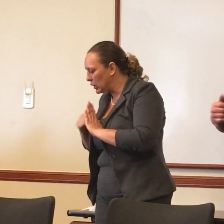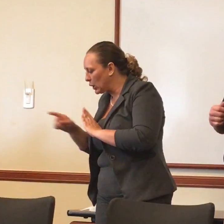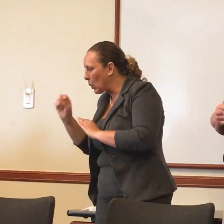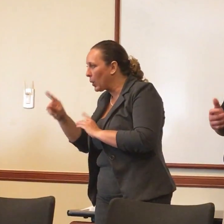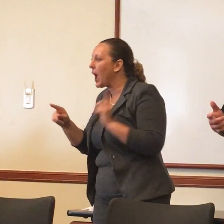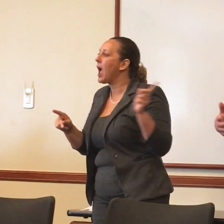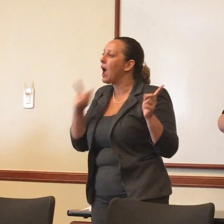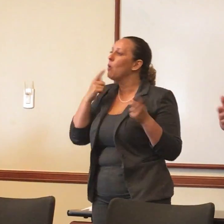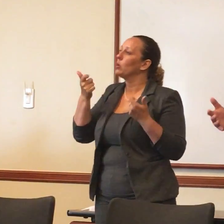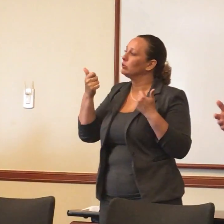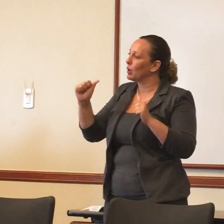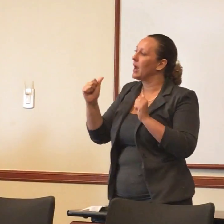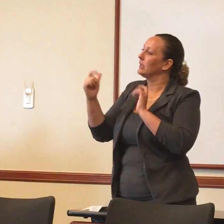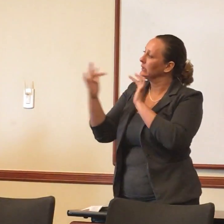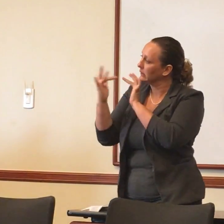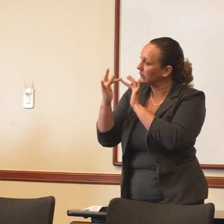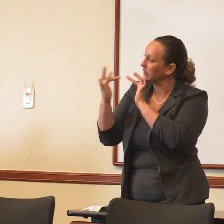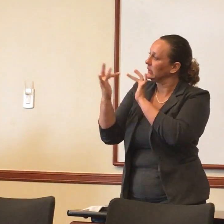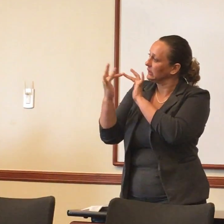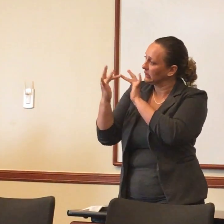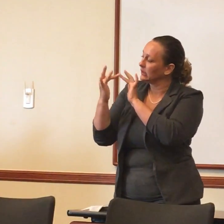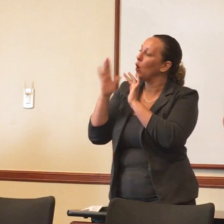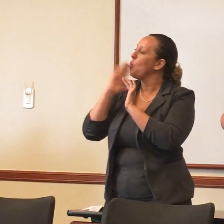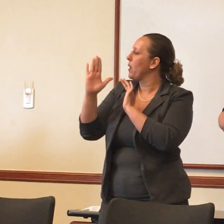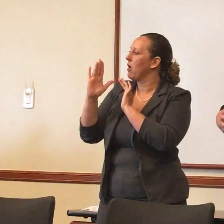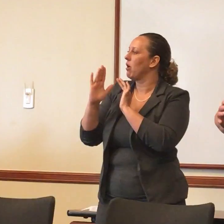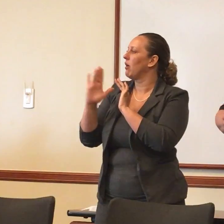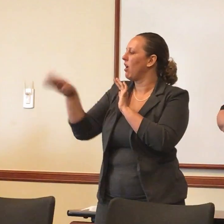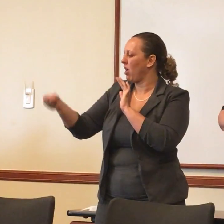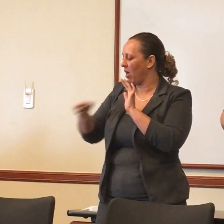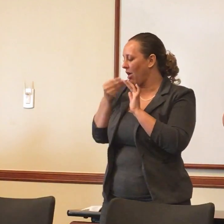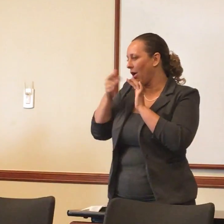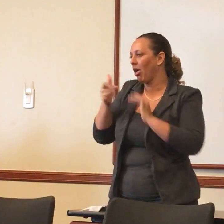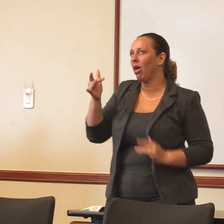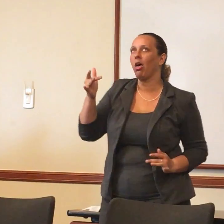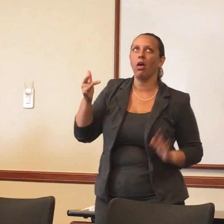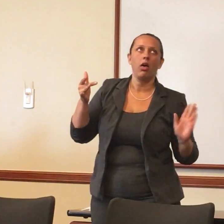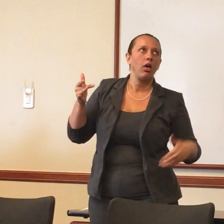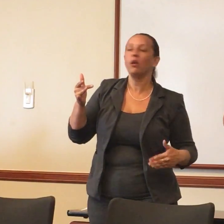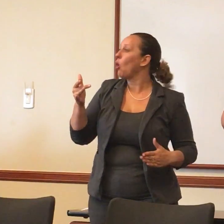keep trying to get contact back and forth to you to try and get some help to you.